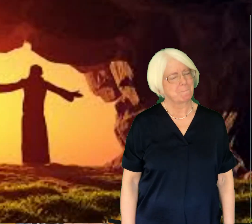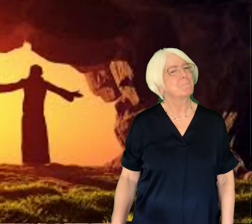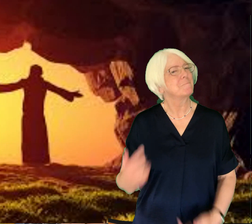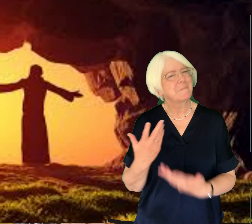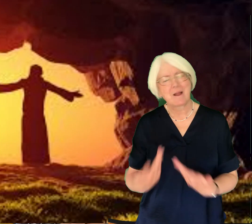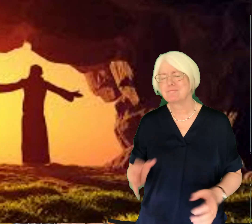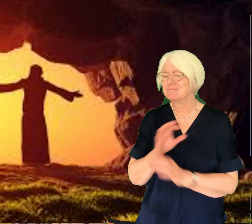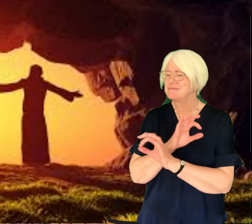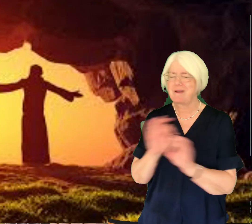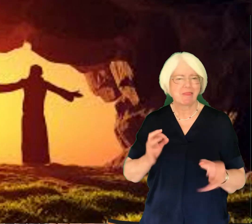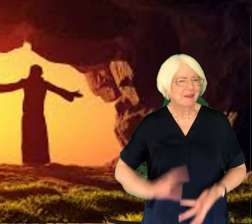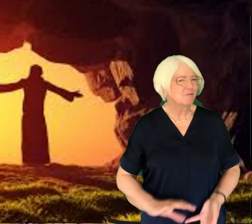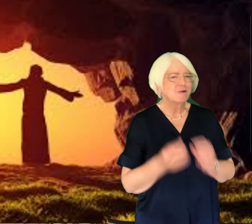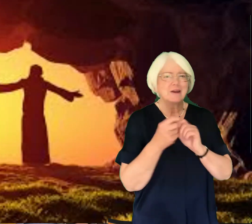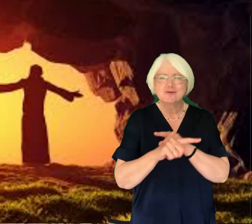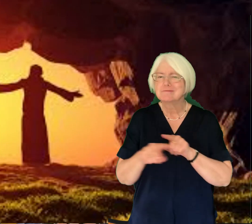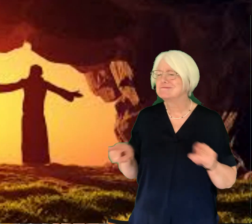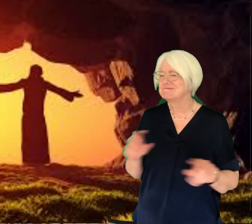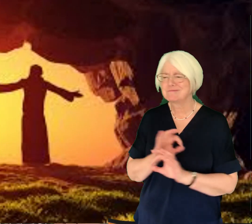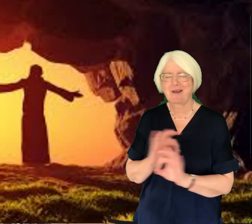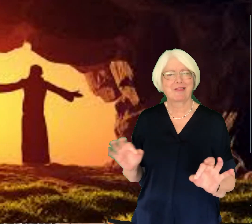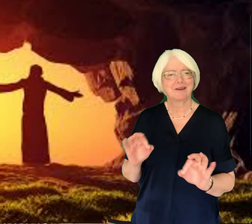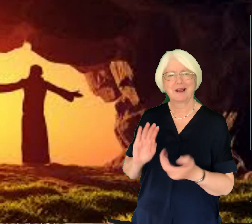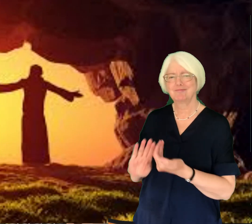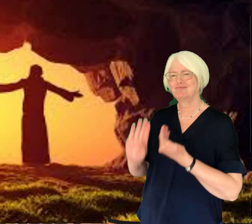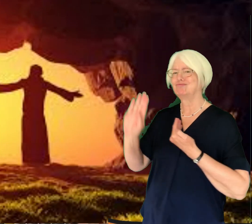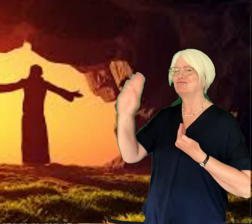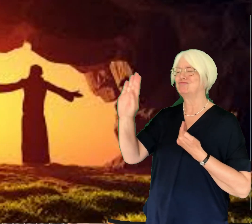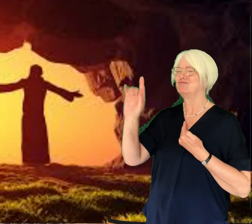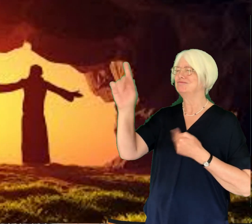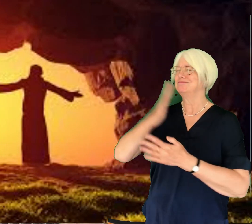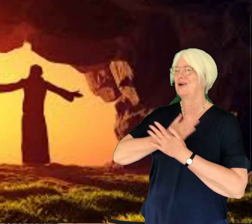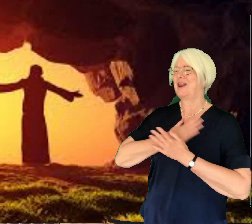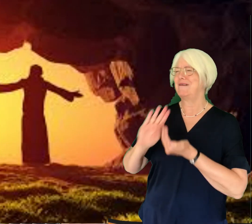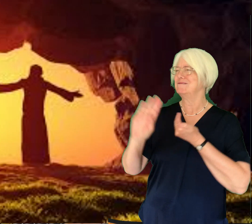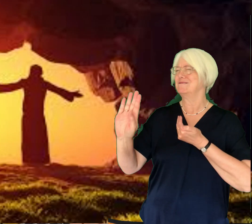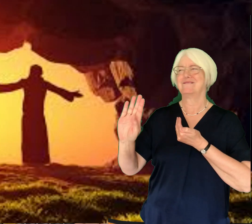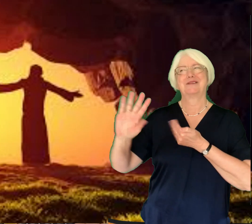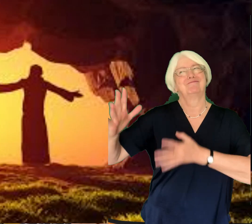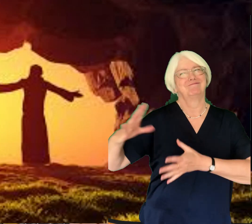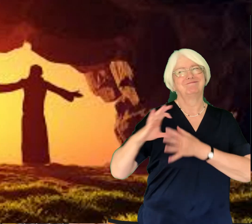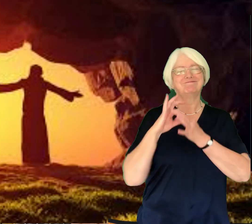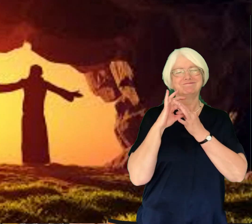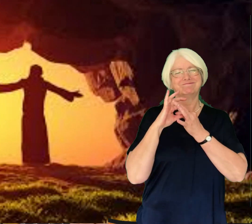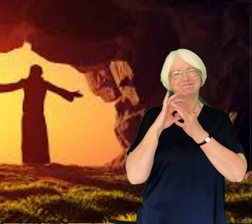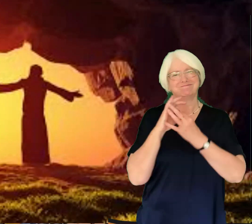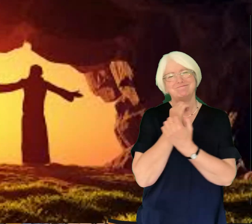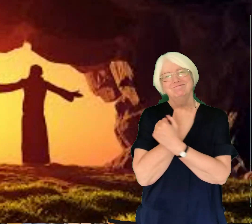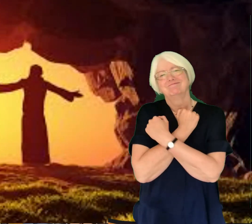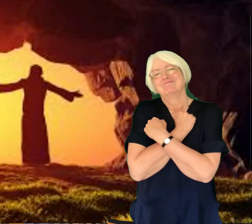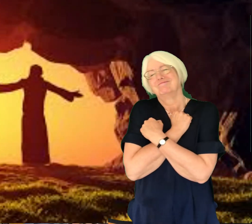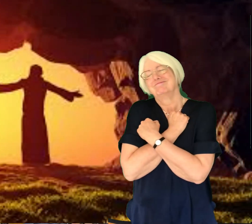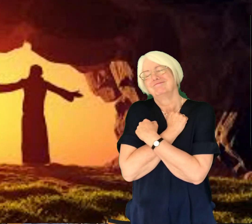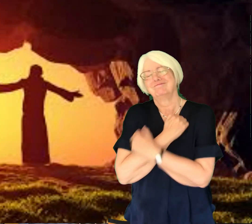Now nothing in creation can keep your love away.